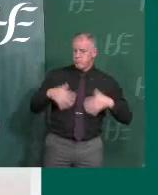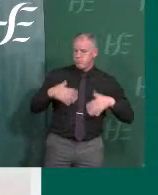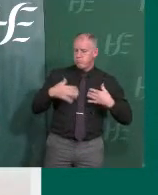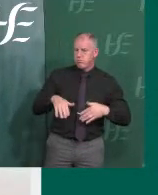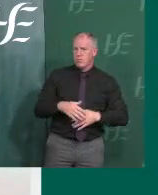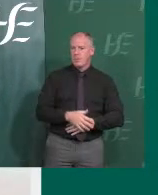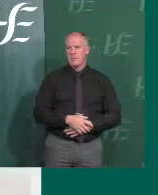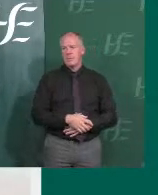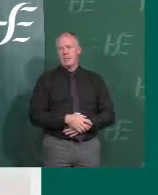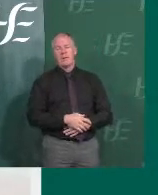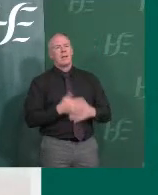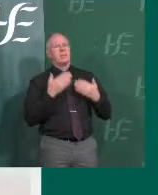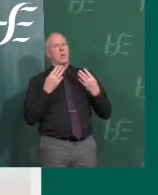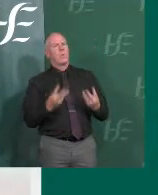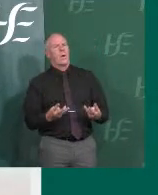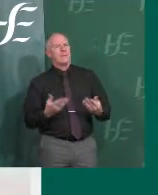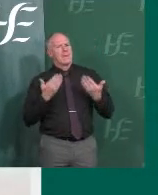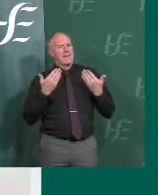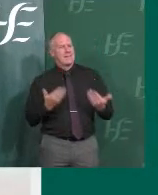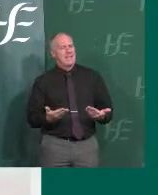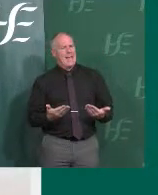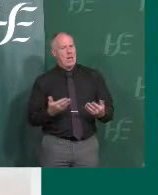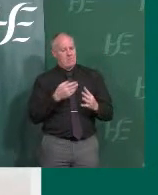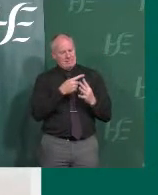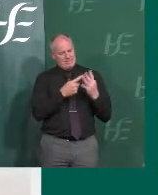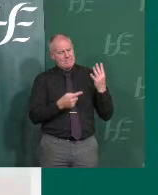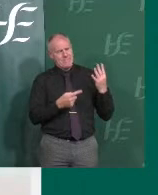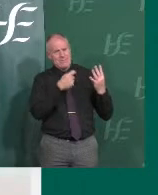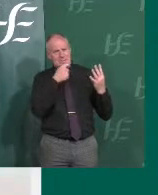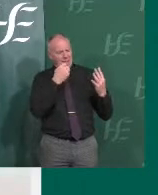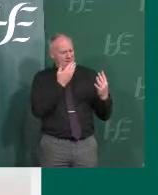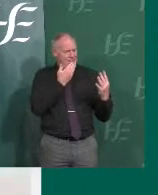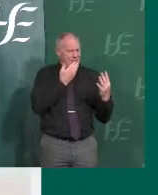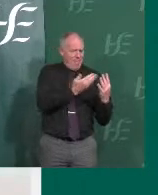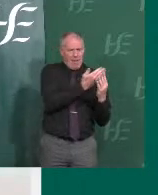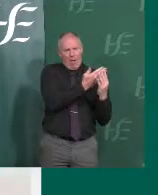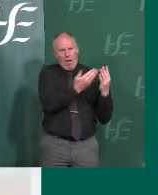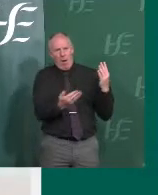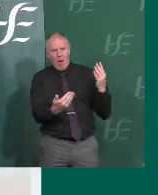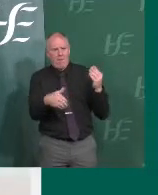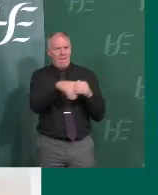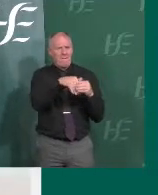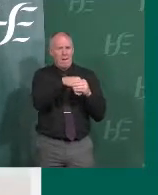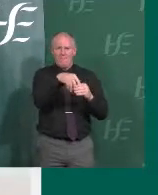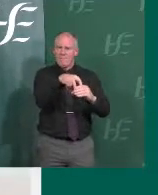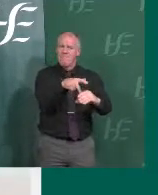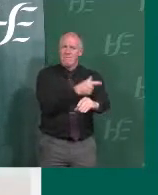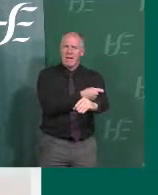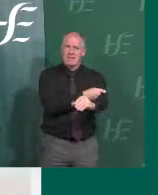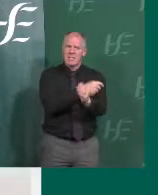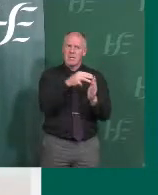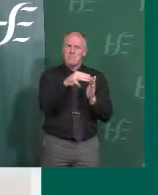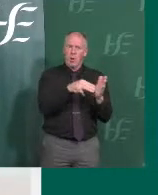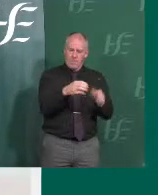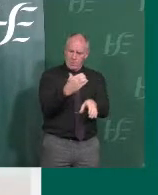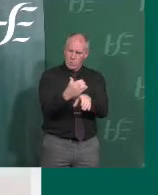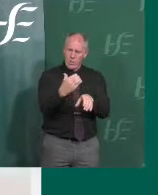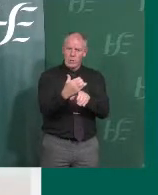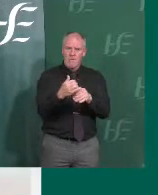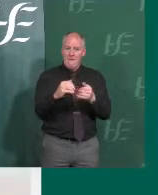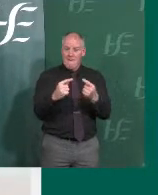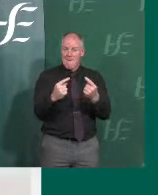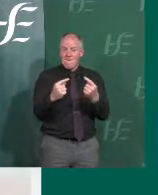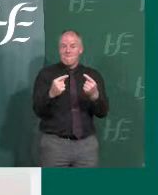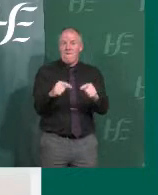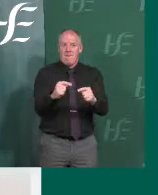And I do want to take the time, just in saying all that, to thank everybody who's been involved in the vaccination programme as we continue on to the final leg